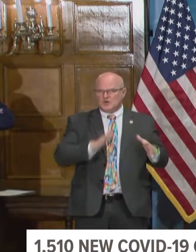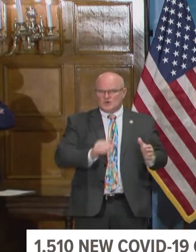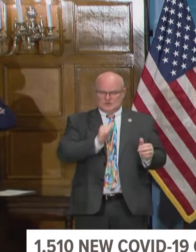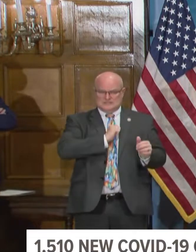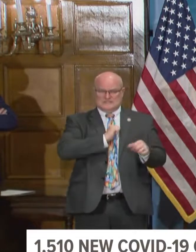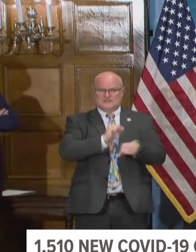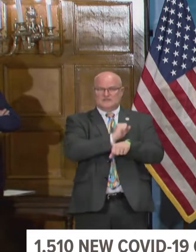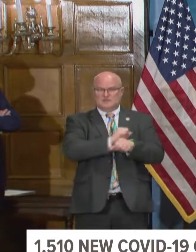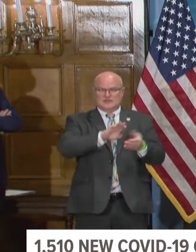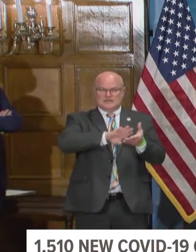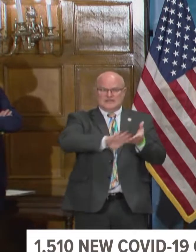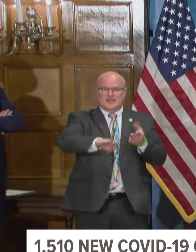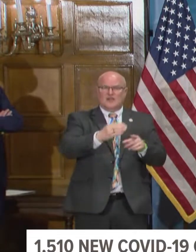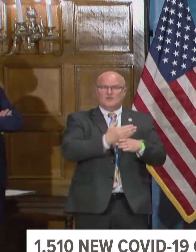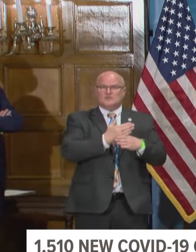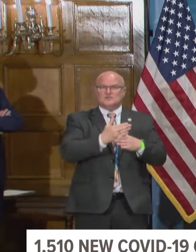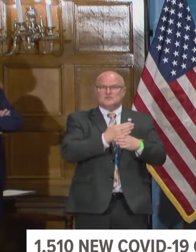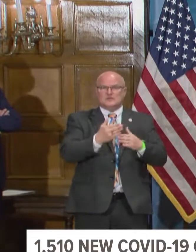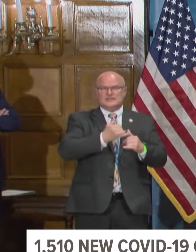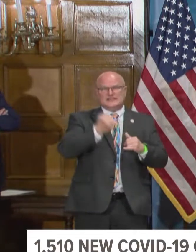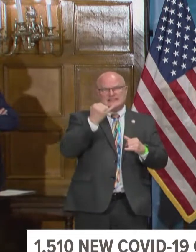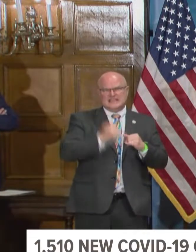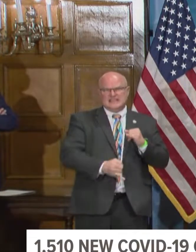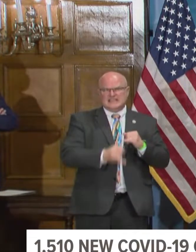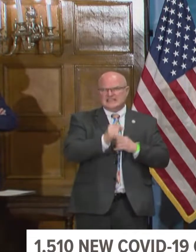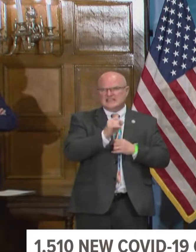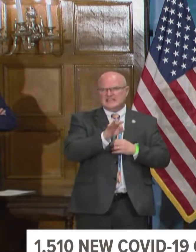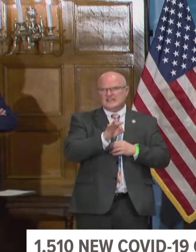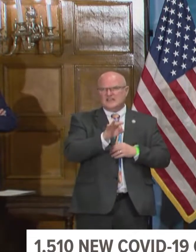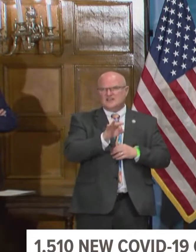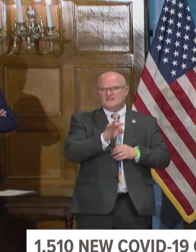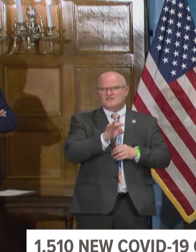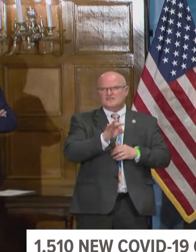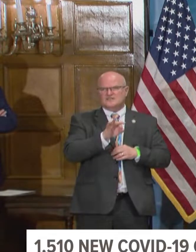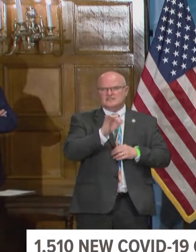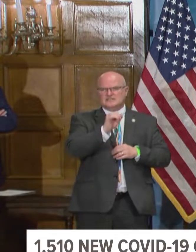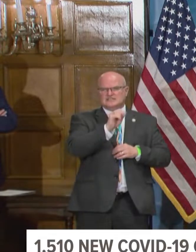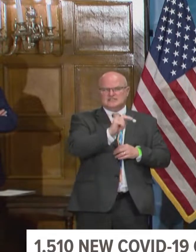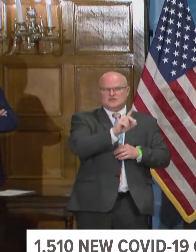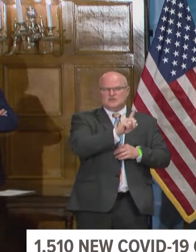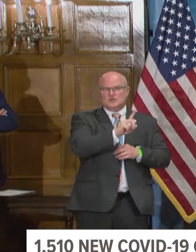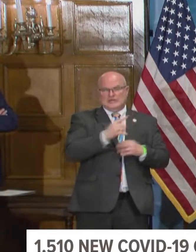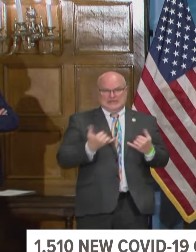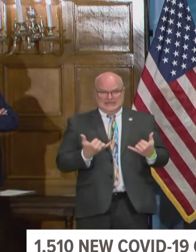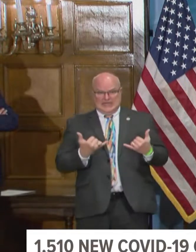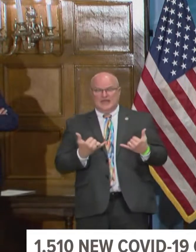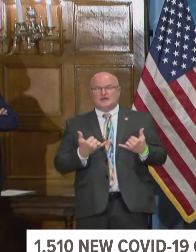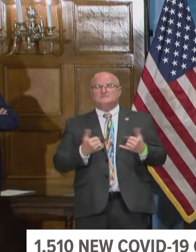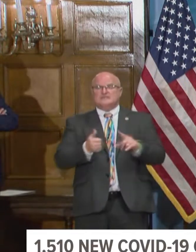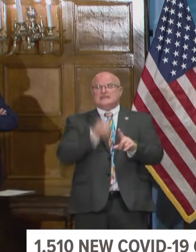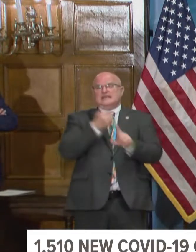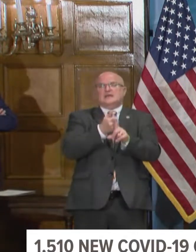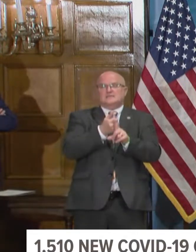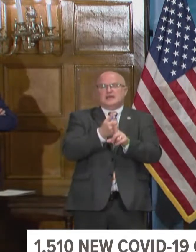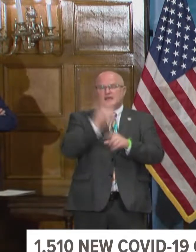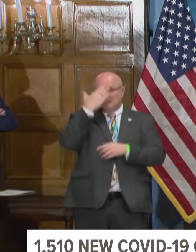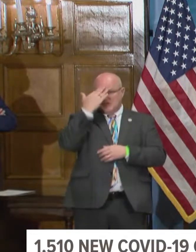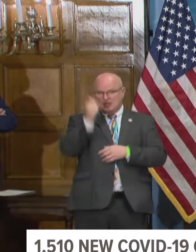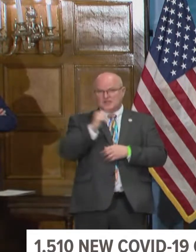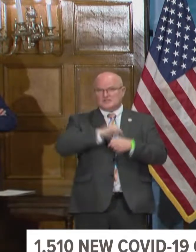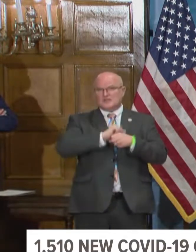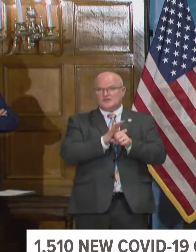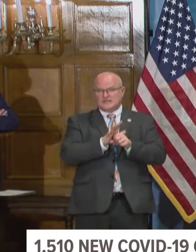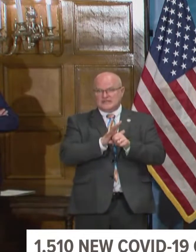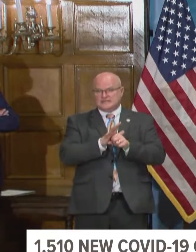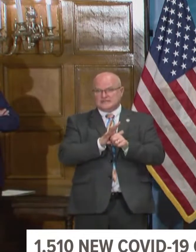laid off between the end of between January 1 and now and impacted because of